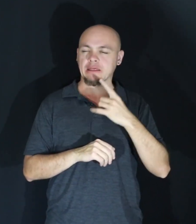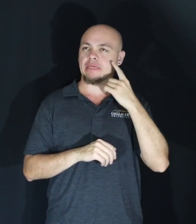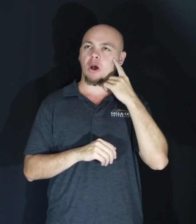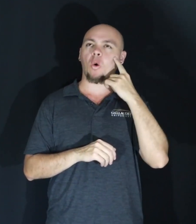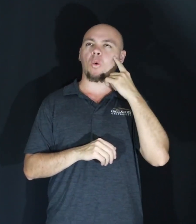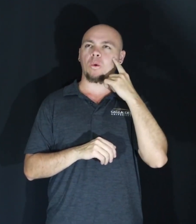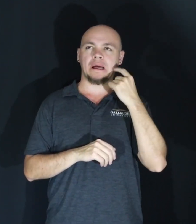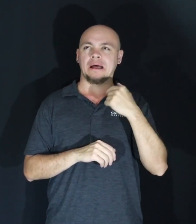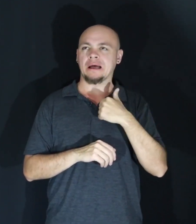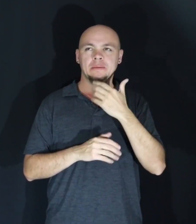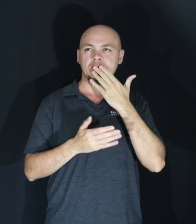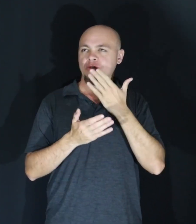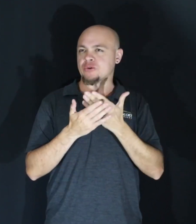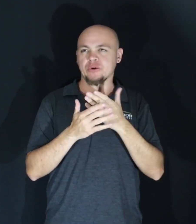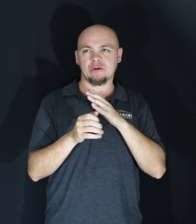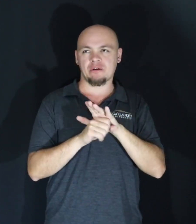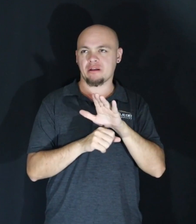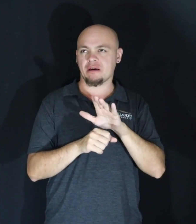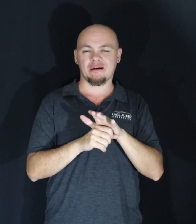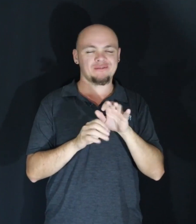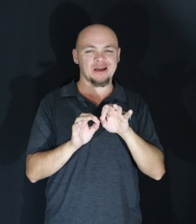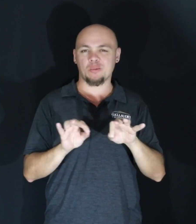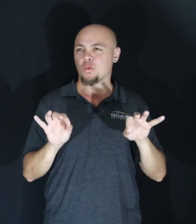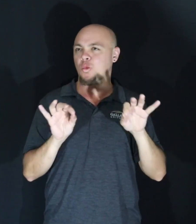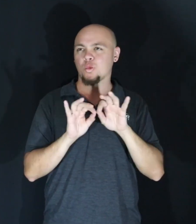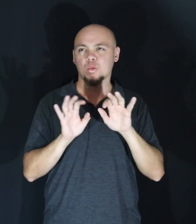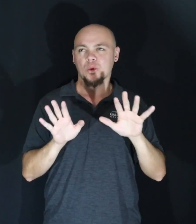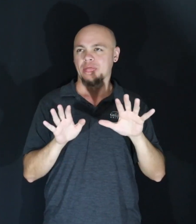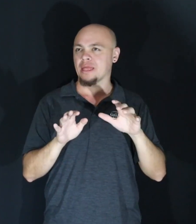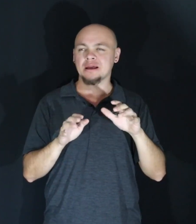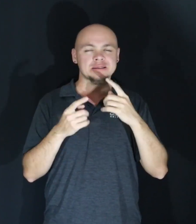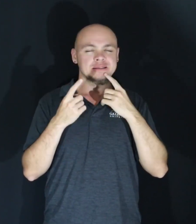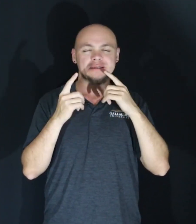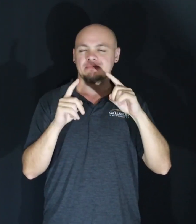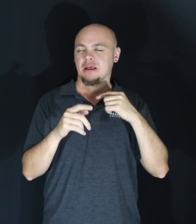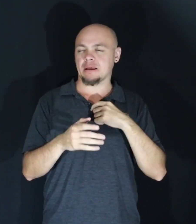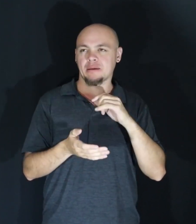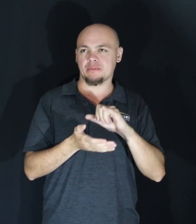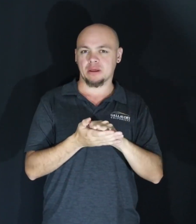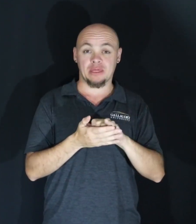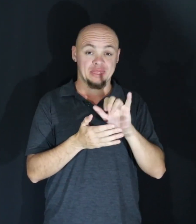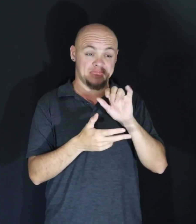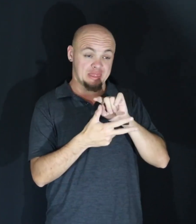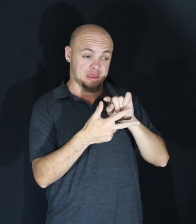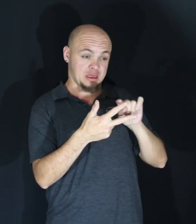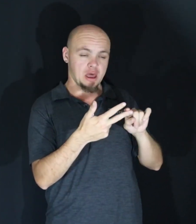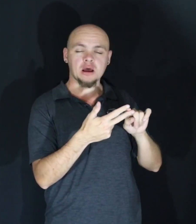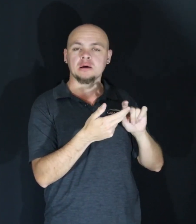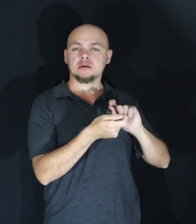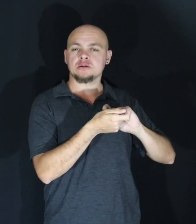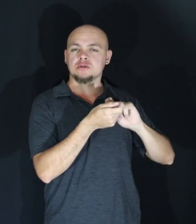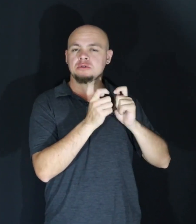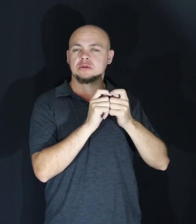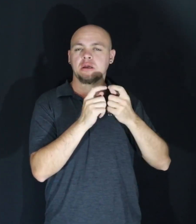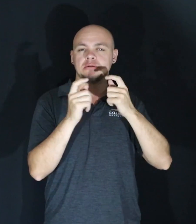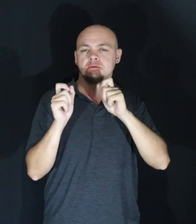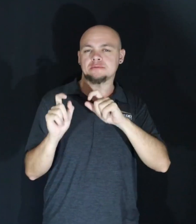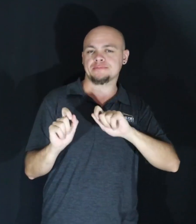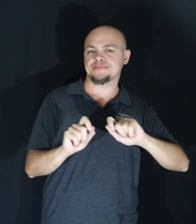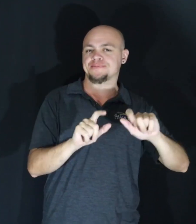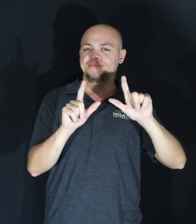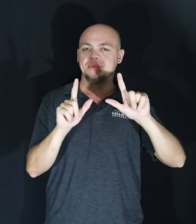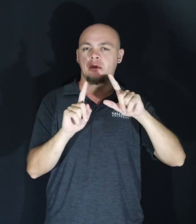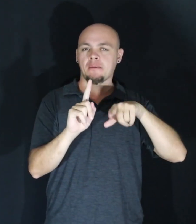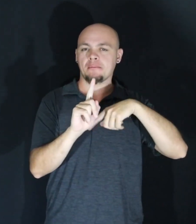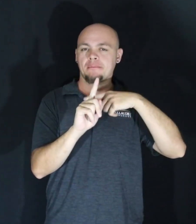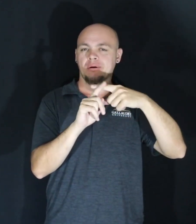not worthy, I will never be successful. You can reframe all of those into positive outcomes. And in doing